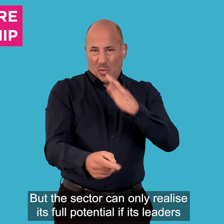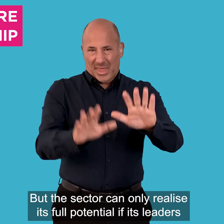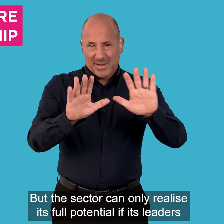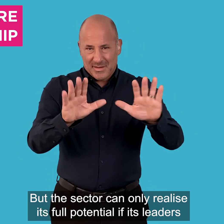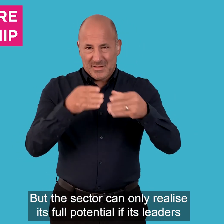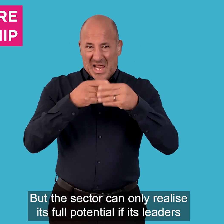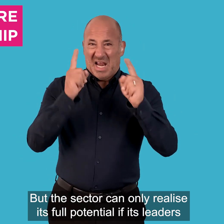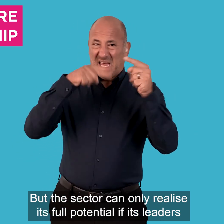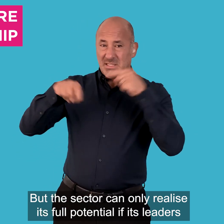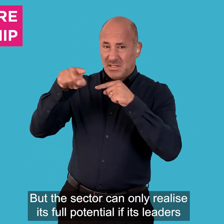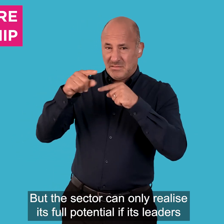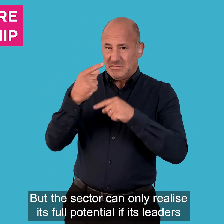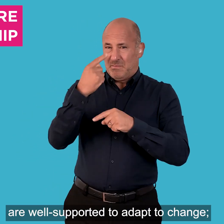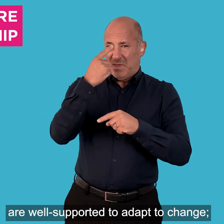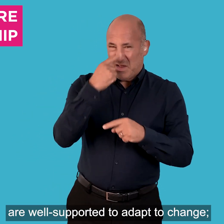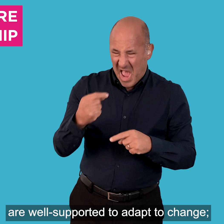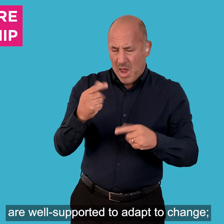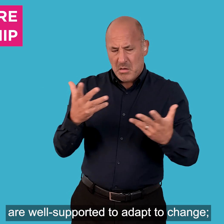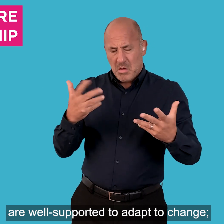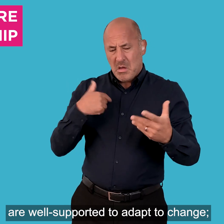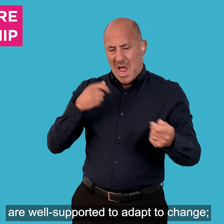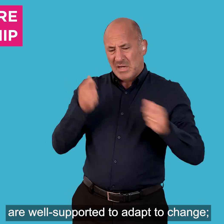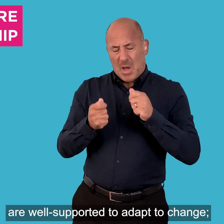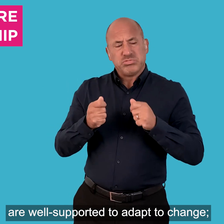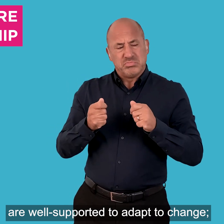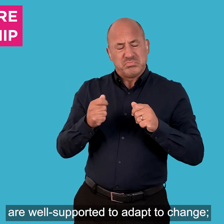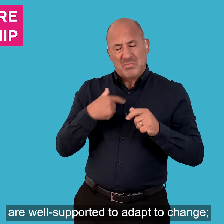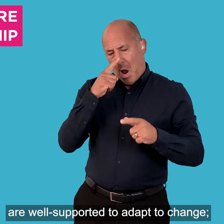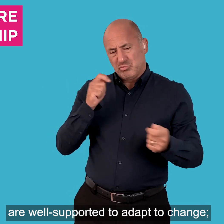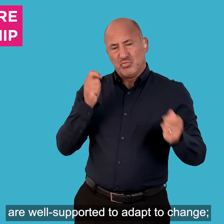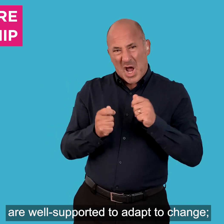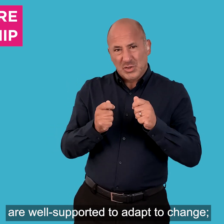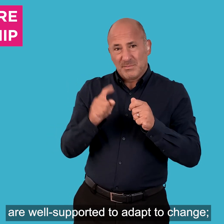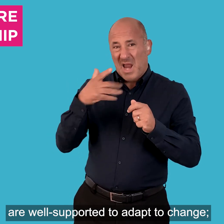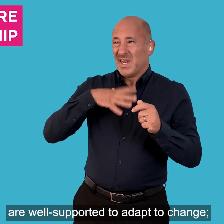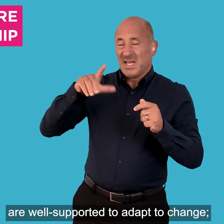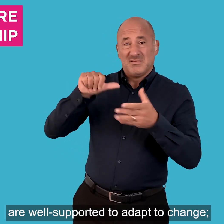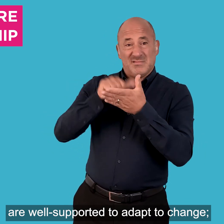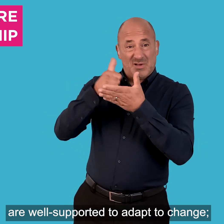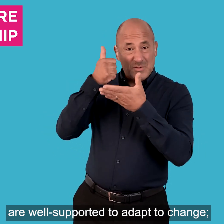full potential if its leaders are well supported to adapt to change.